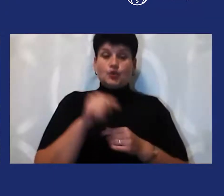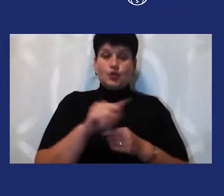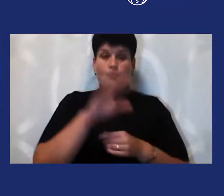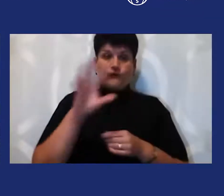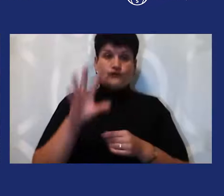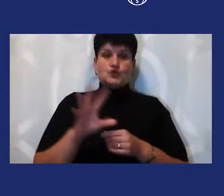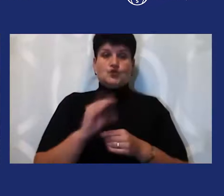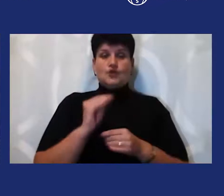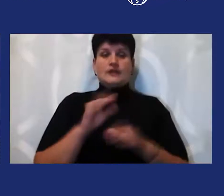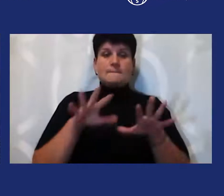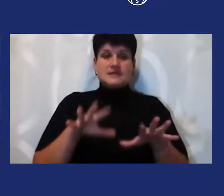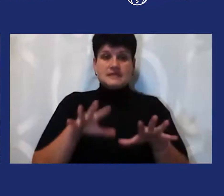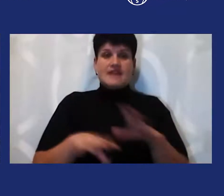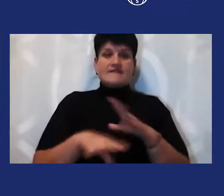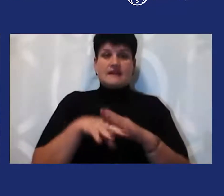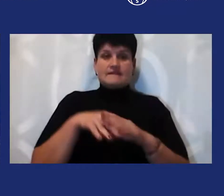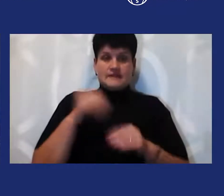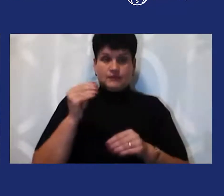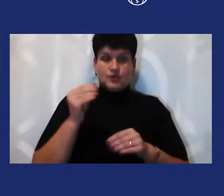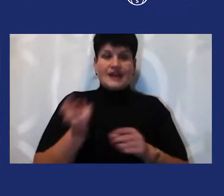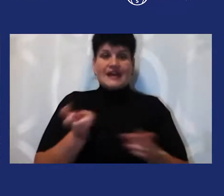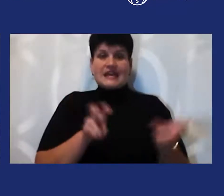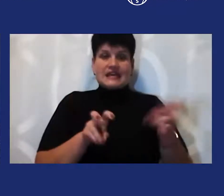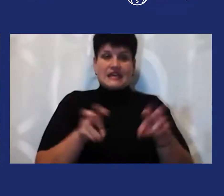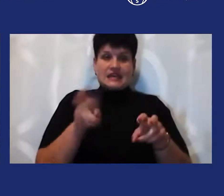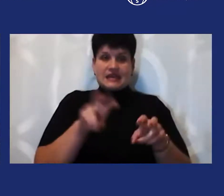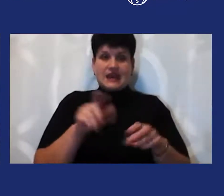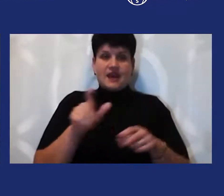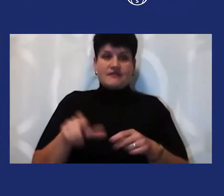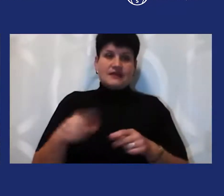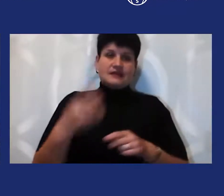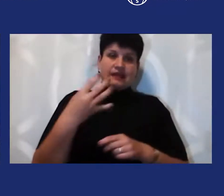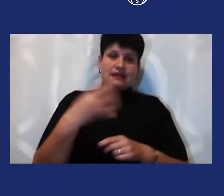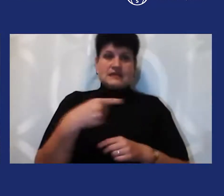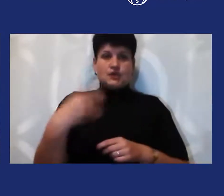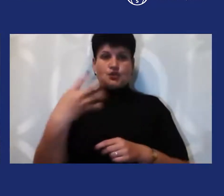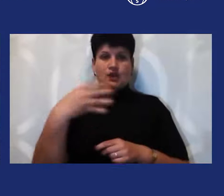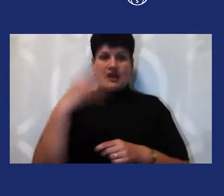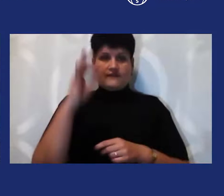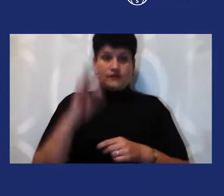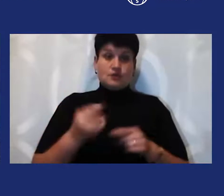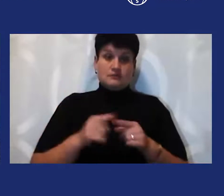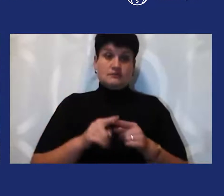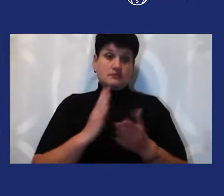In addition to it, the turnout in local elections at a level of